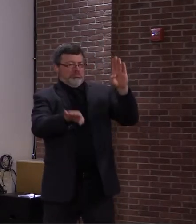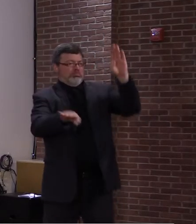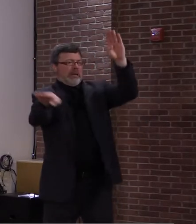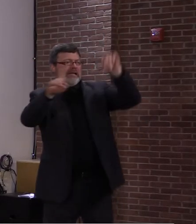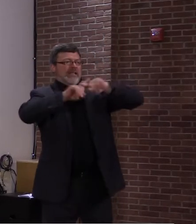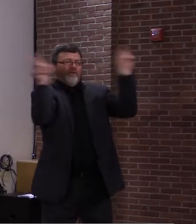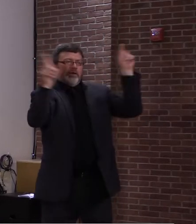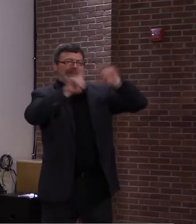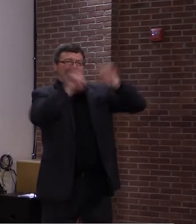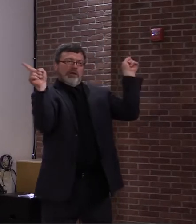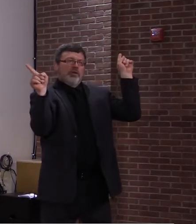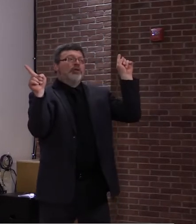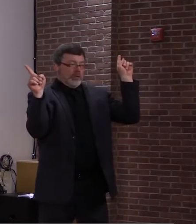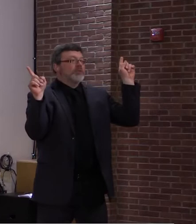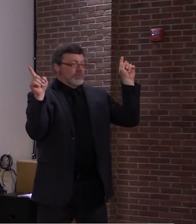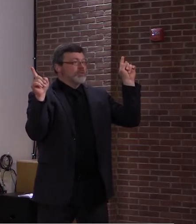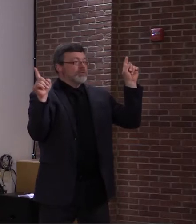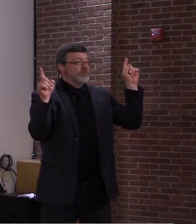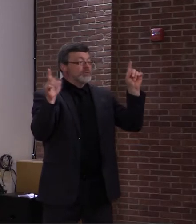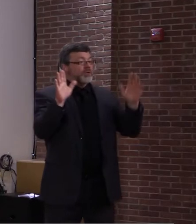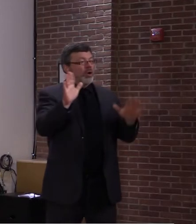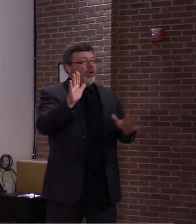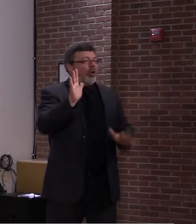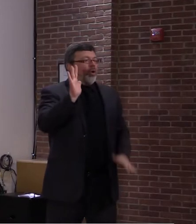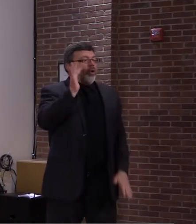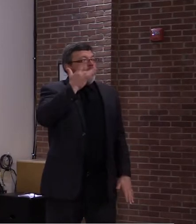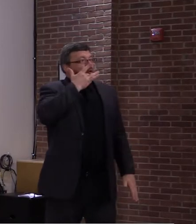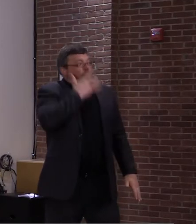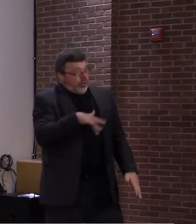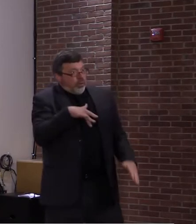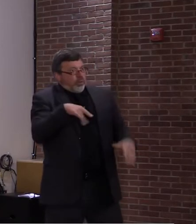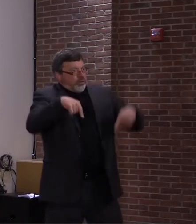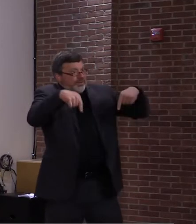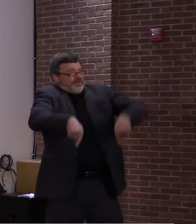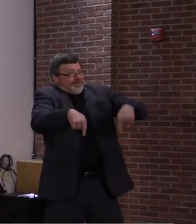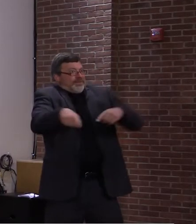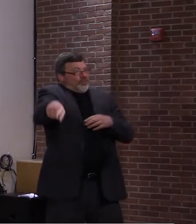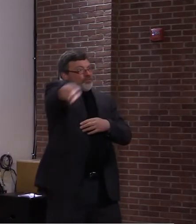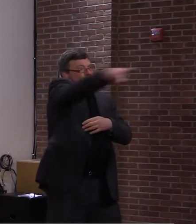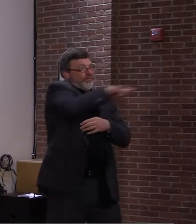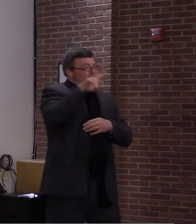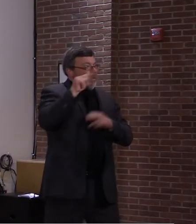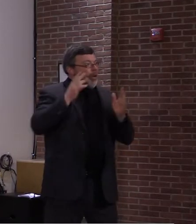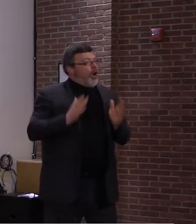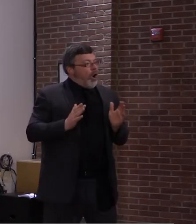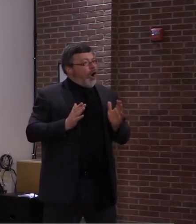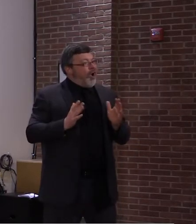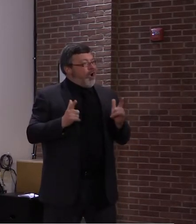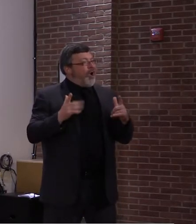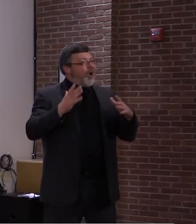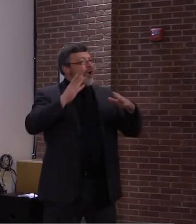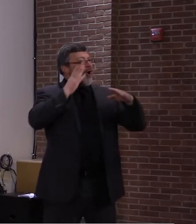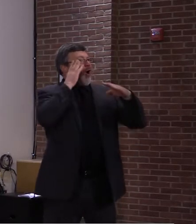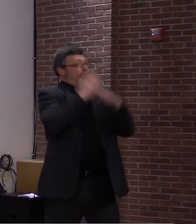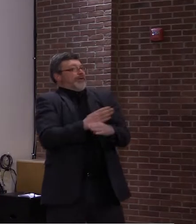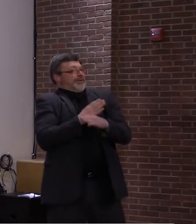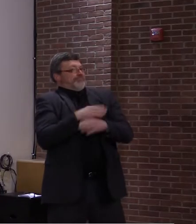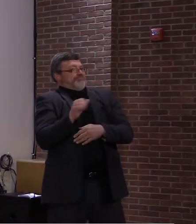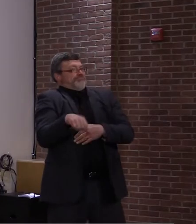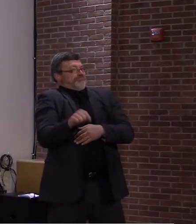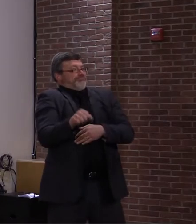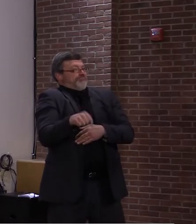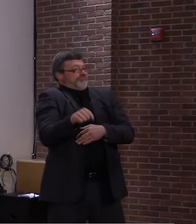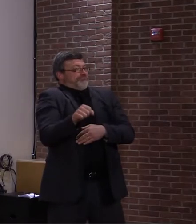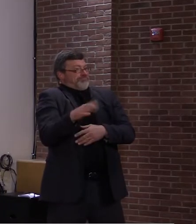We are fortunate that the vast majority of Vermonters are protected from the most serious effects of COVID-19 through vaccination, and